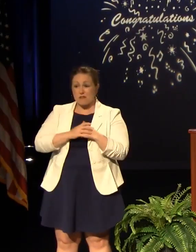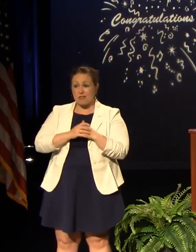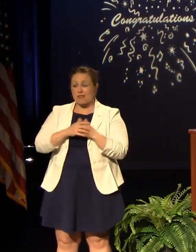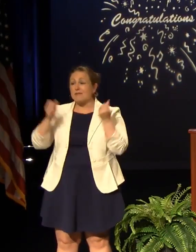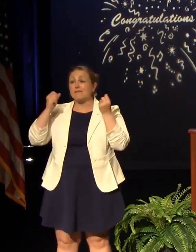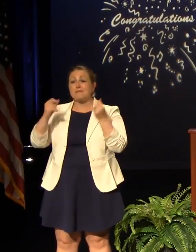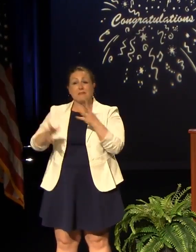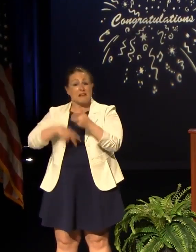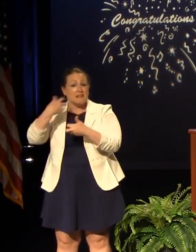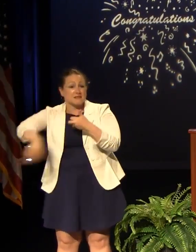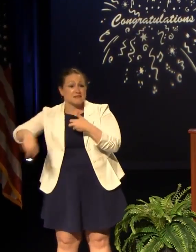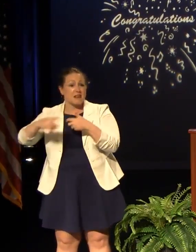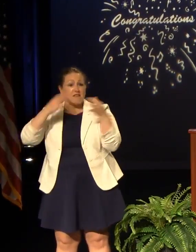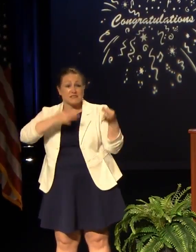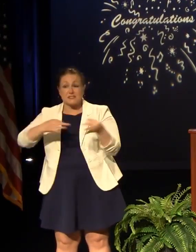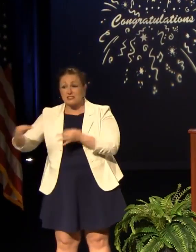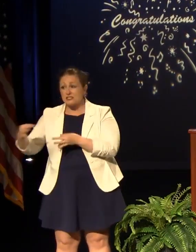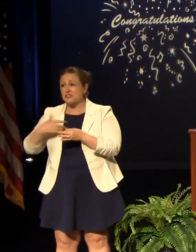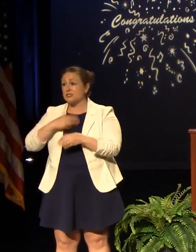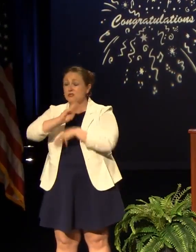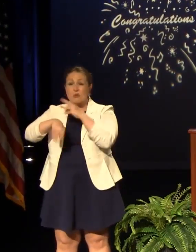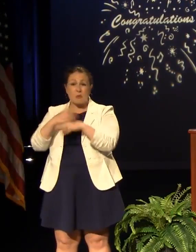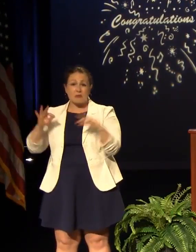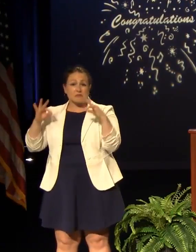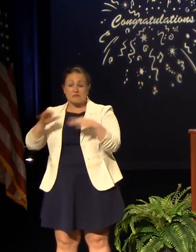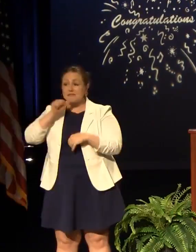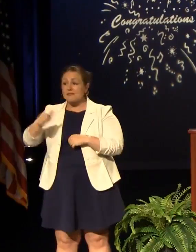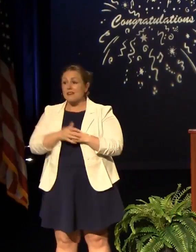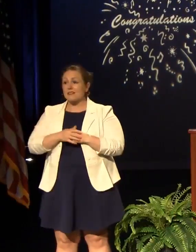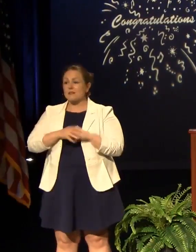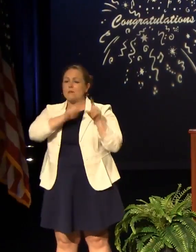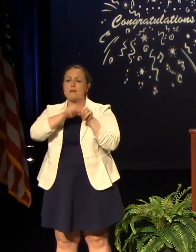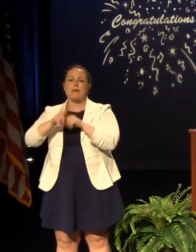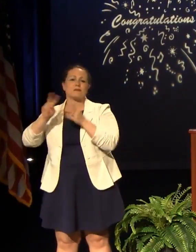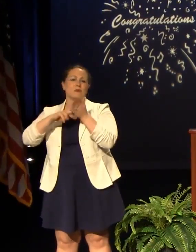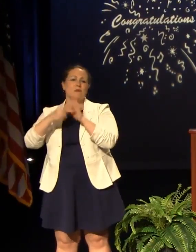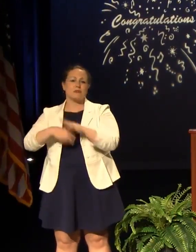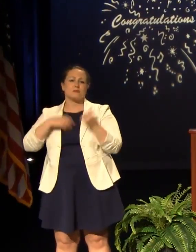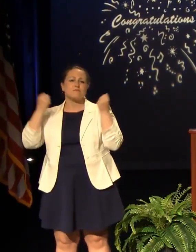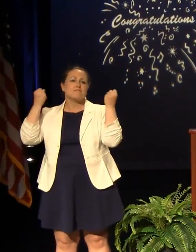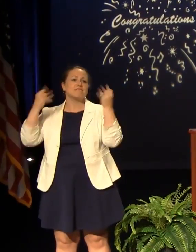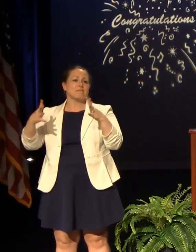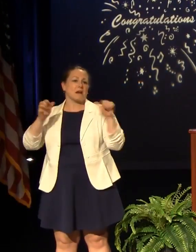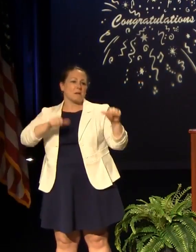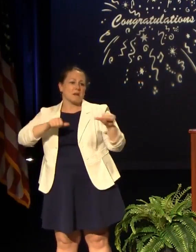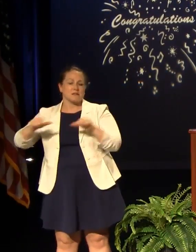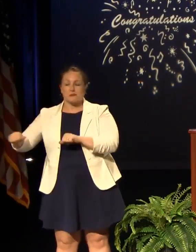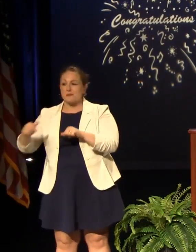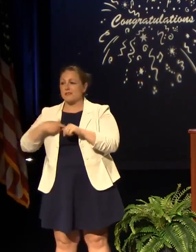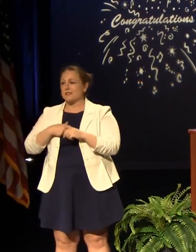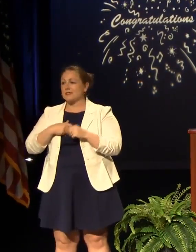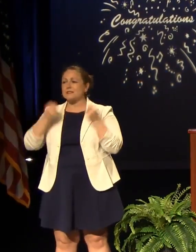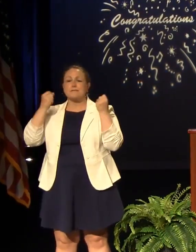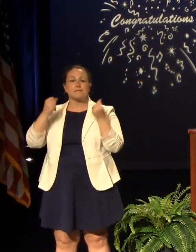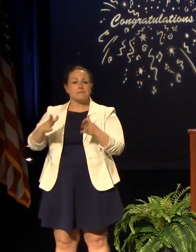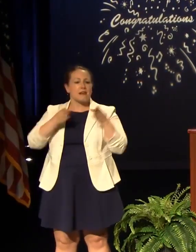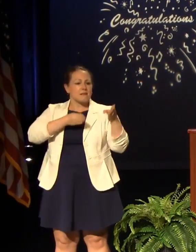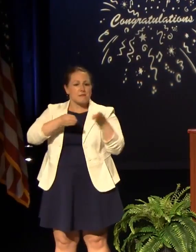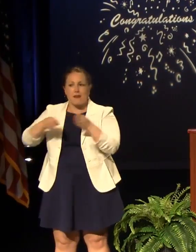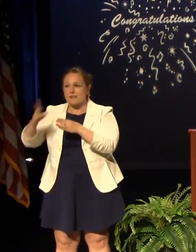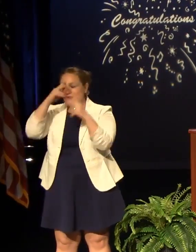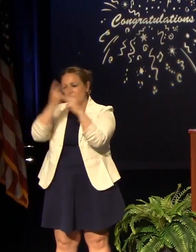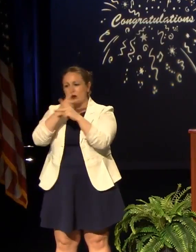decisions and turmoil ahead of us, but also so many possibilities for us to flourish and find out who we are, what we're meant to